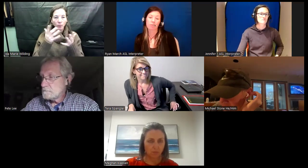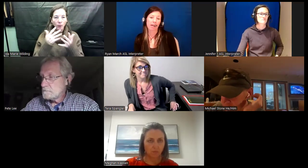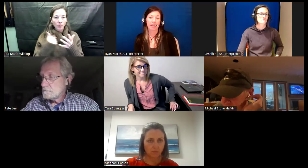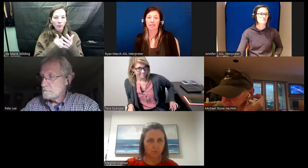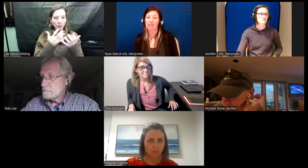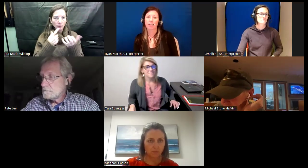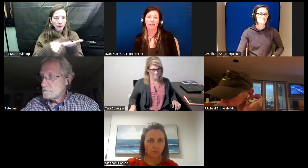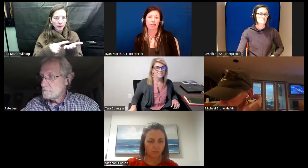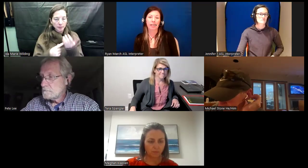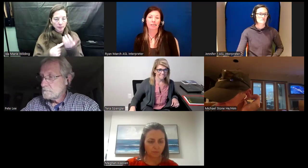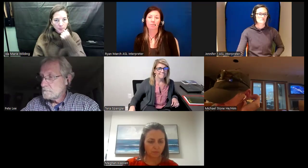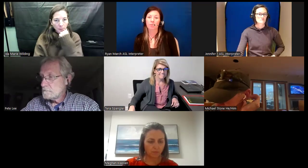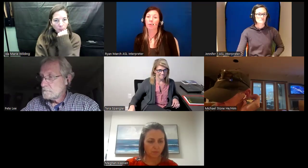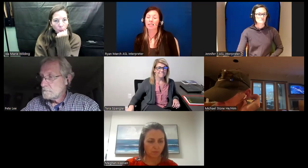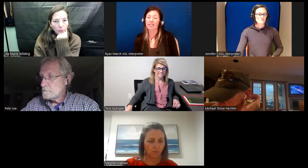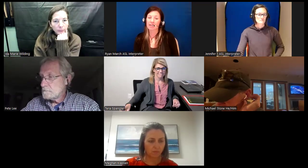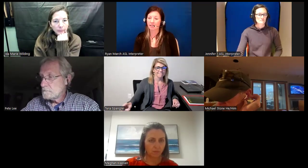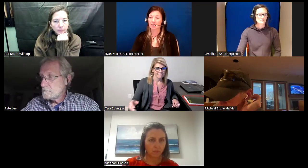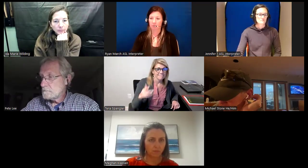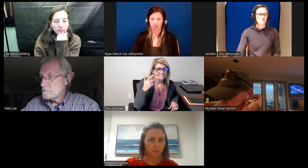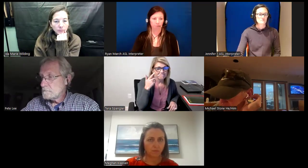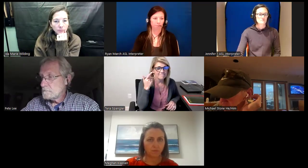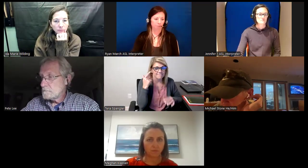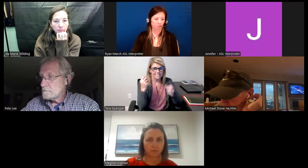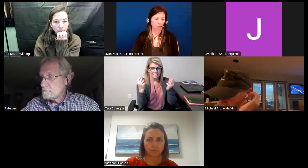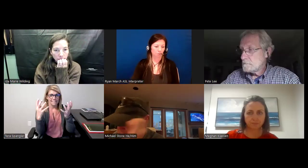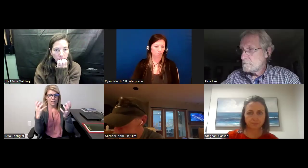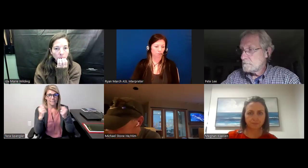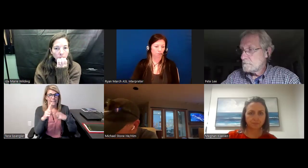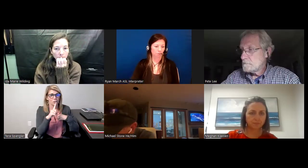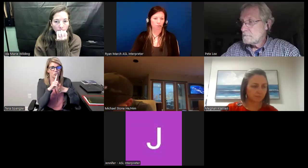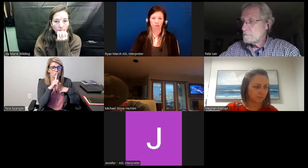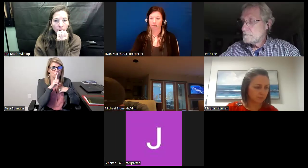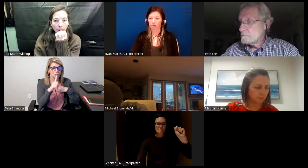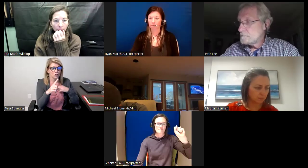you mind reviewing what we discussed?